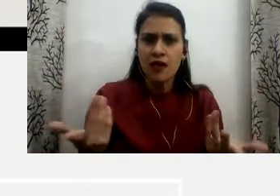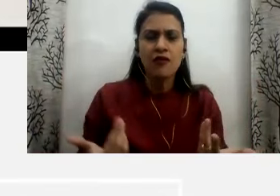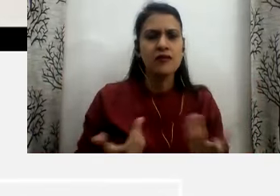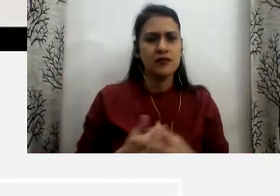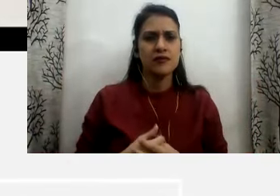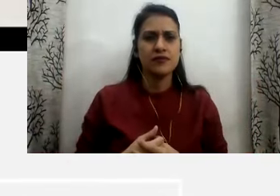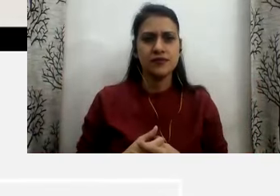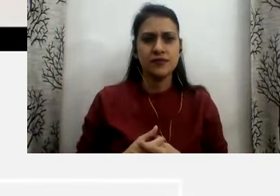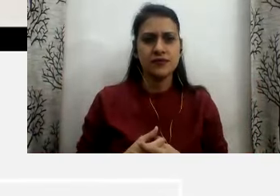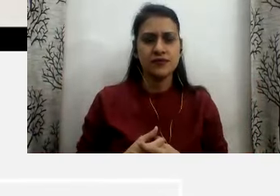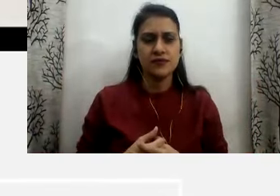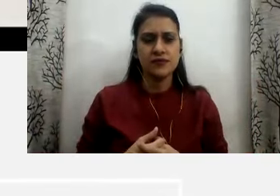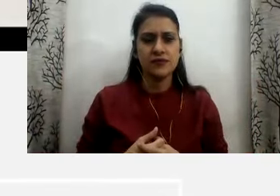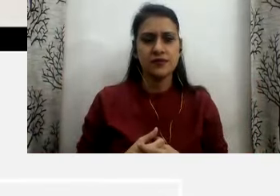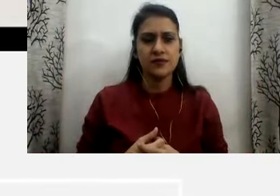bursts.